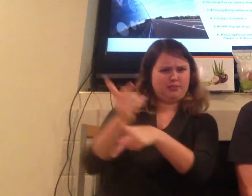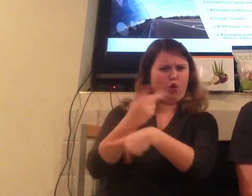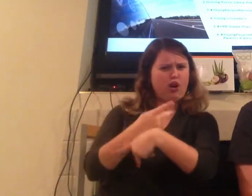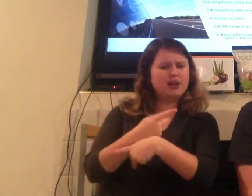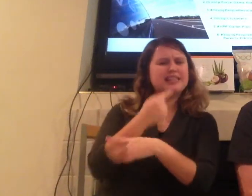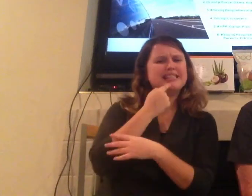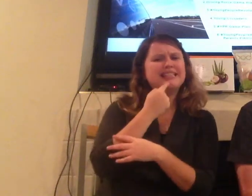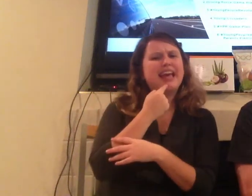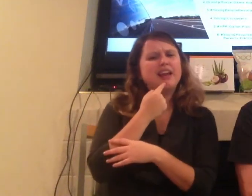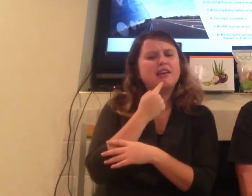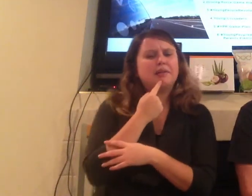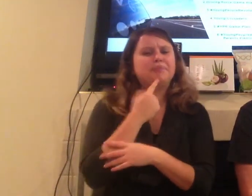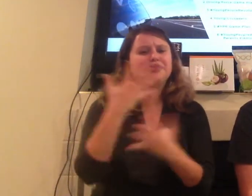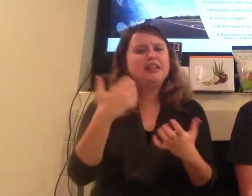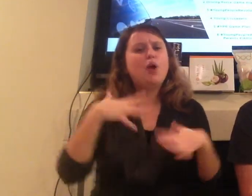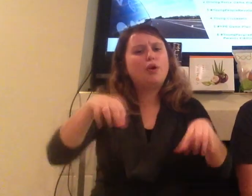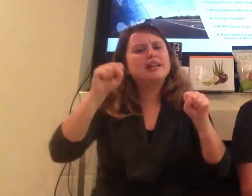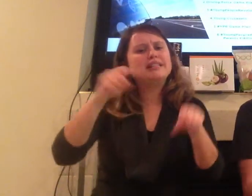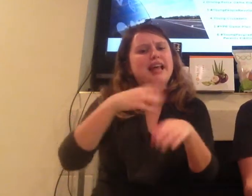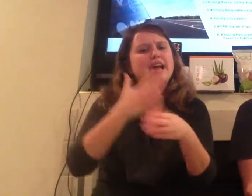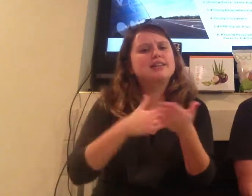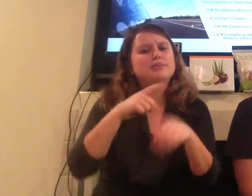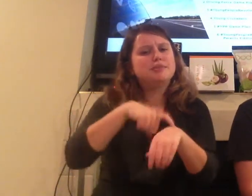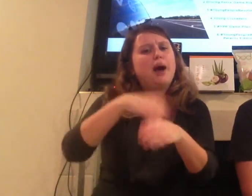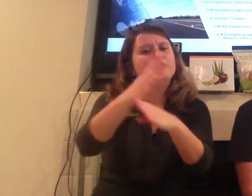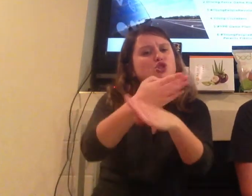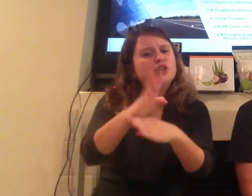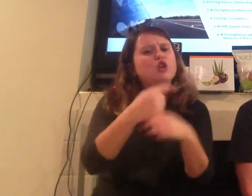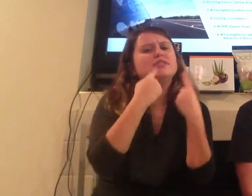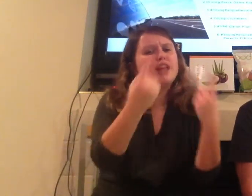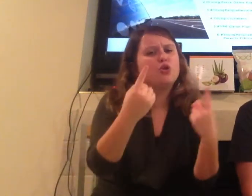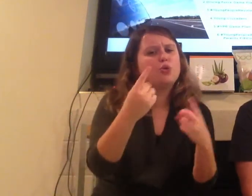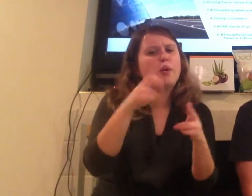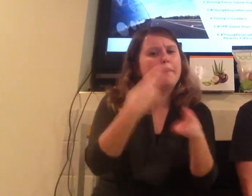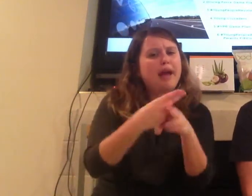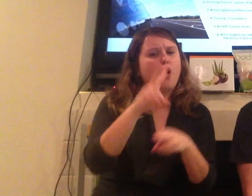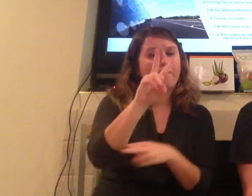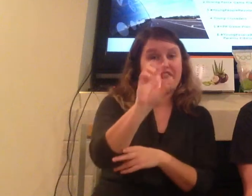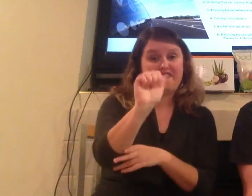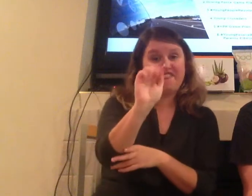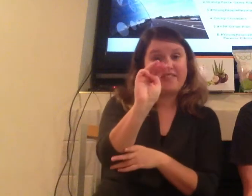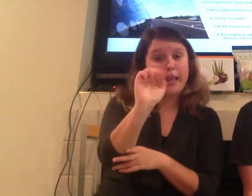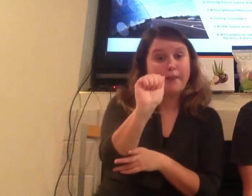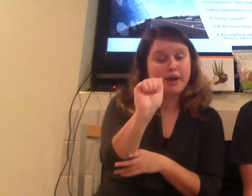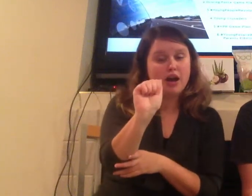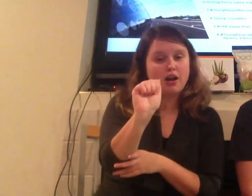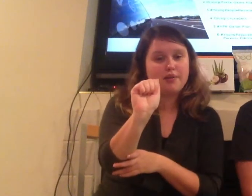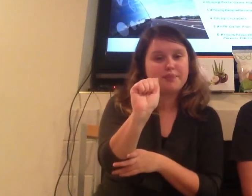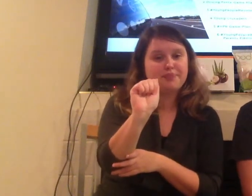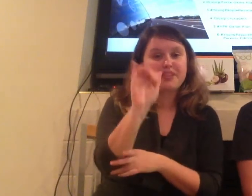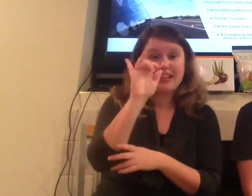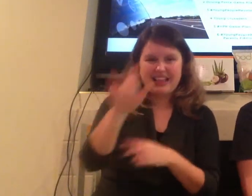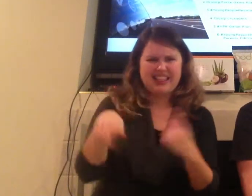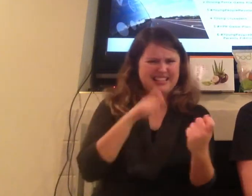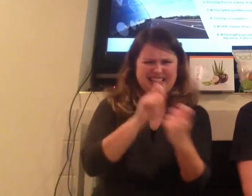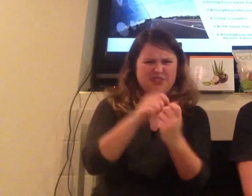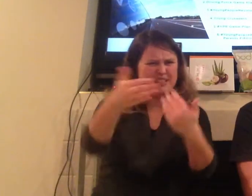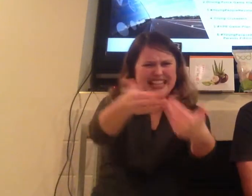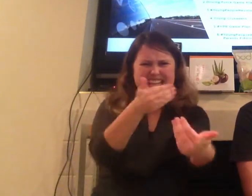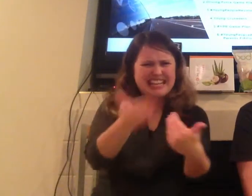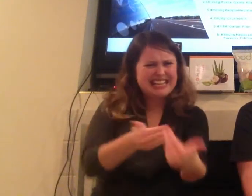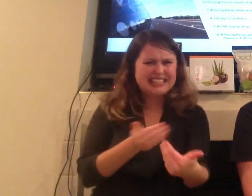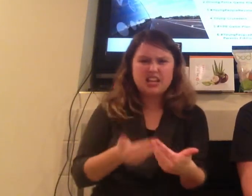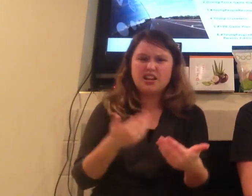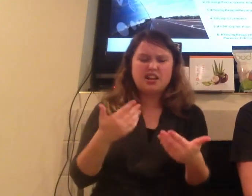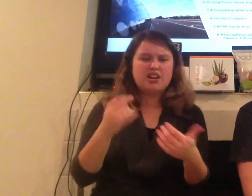want to take some time to share Vemma with you. And guys, that's exactly how easy it is to do this,